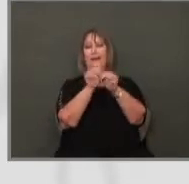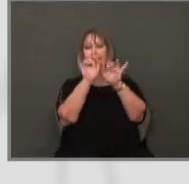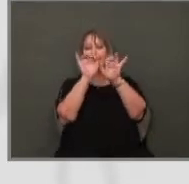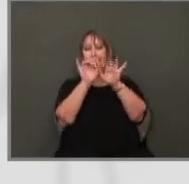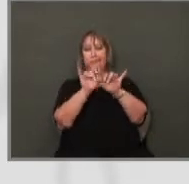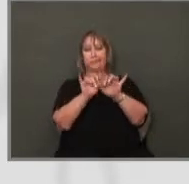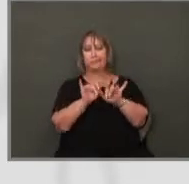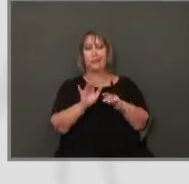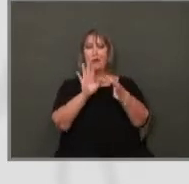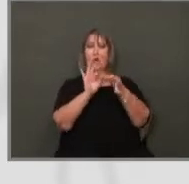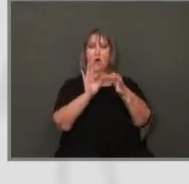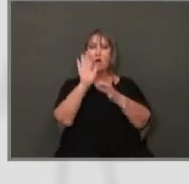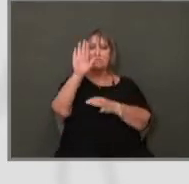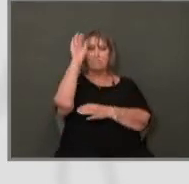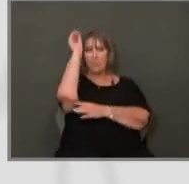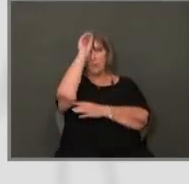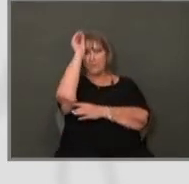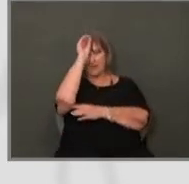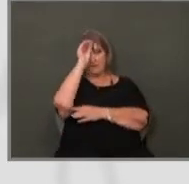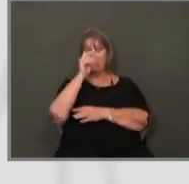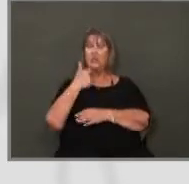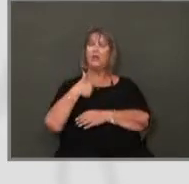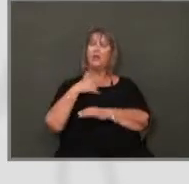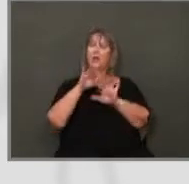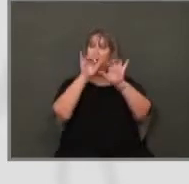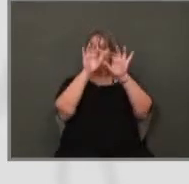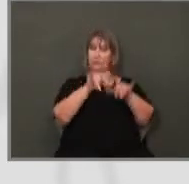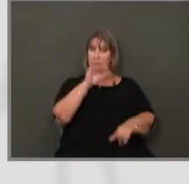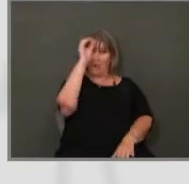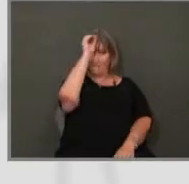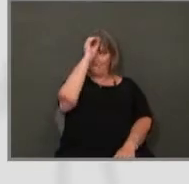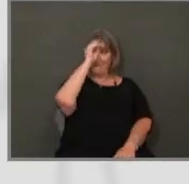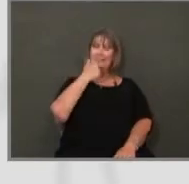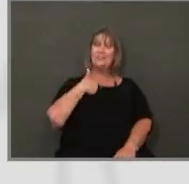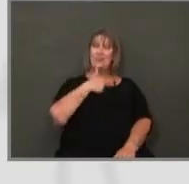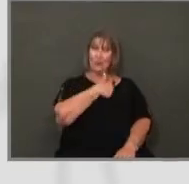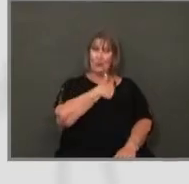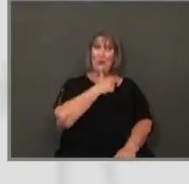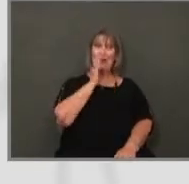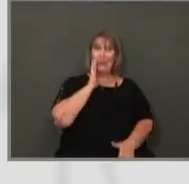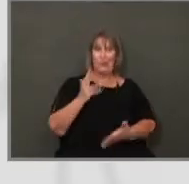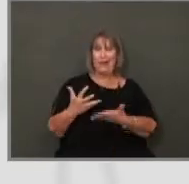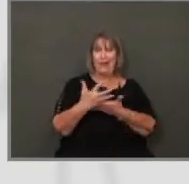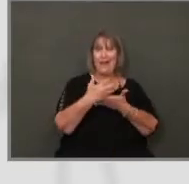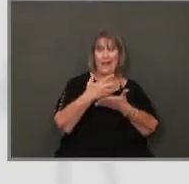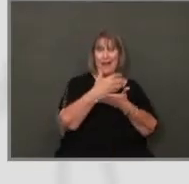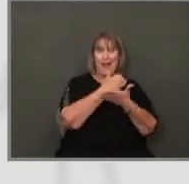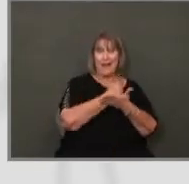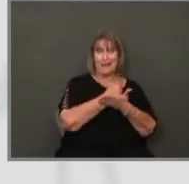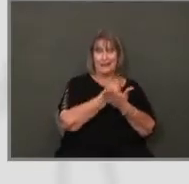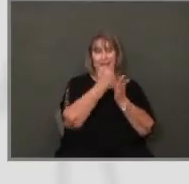information, and we'll be providing a report to the council on what we're hearing or things you want to say or share